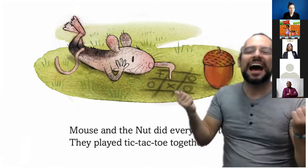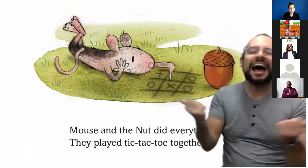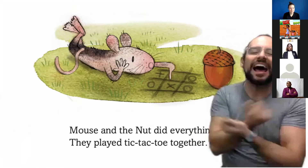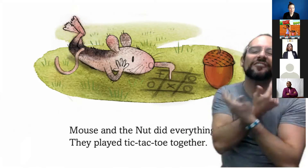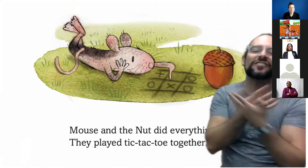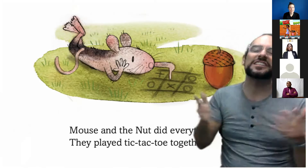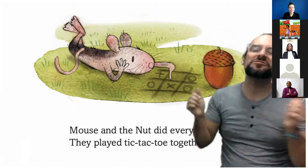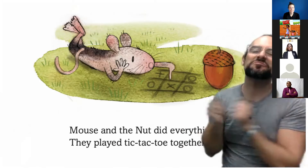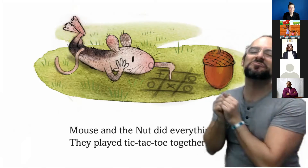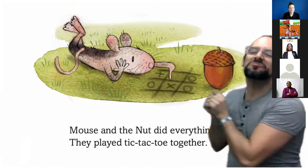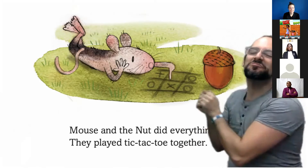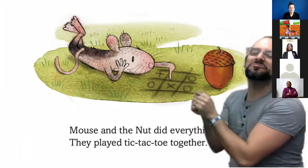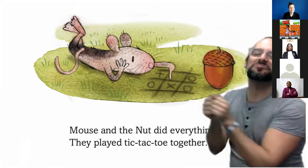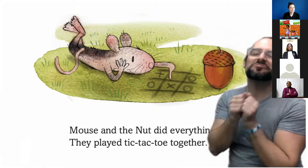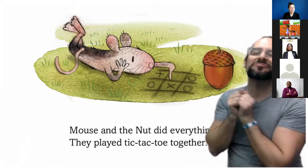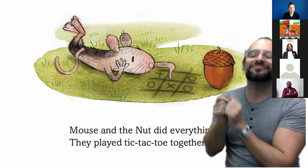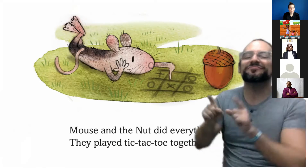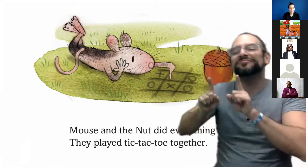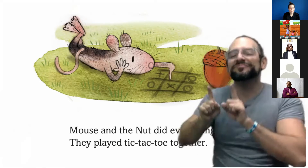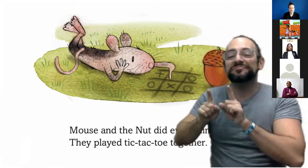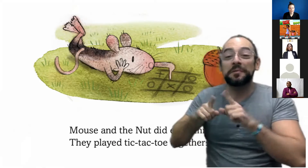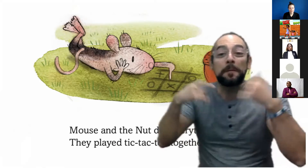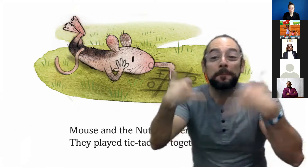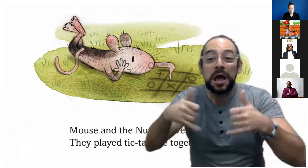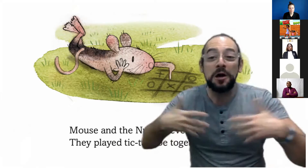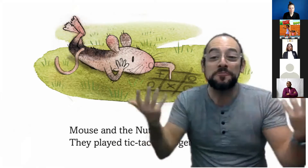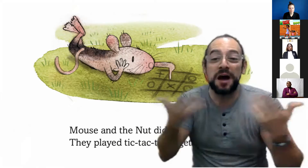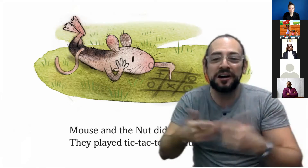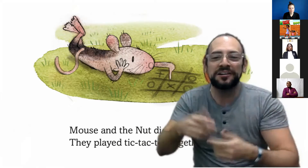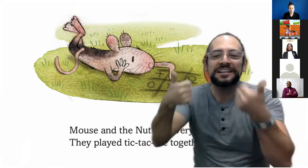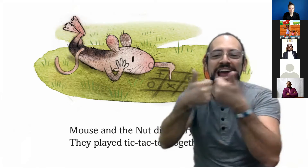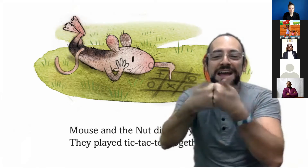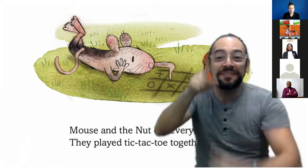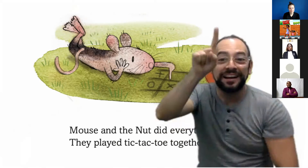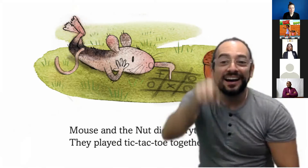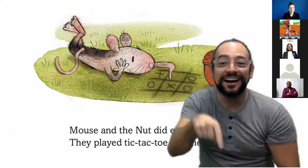Mouse and the nut did everything together.